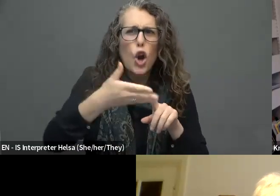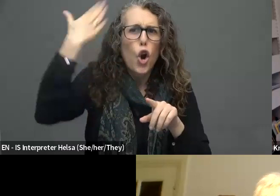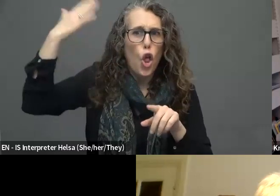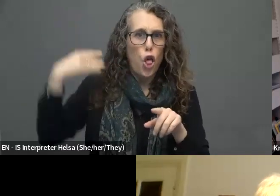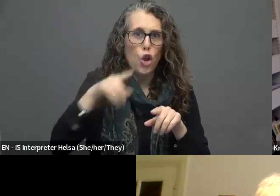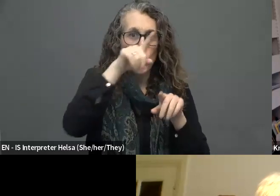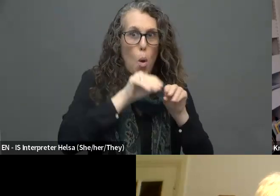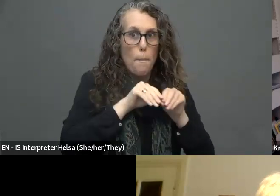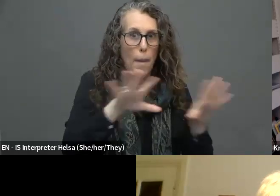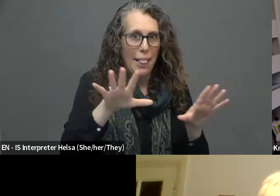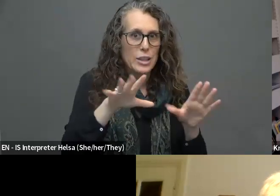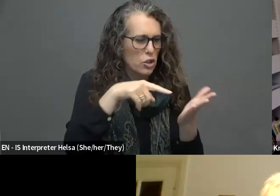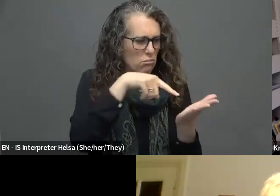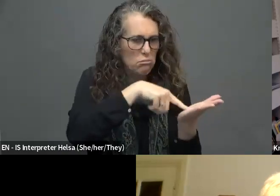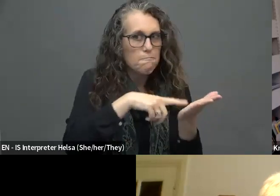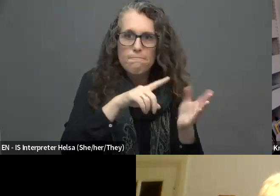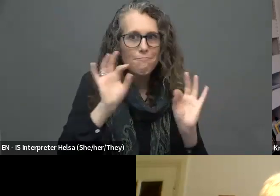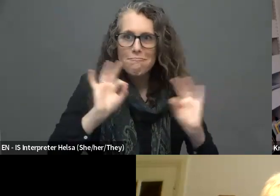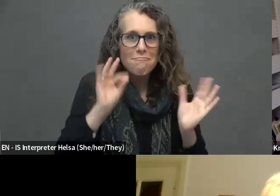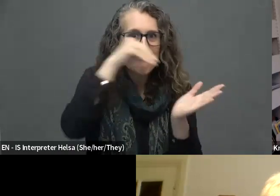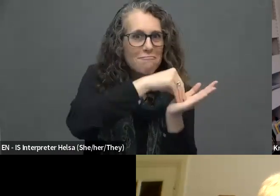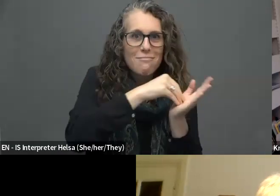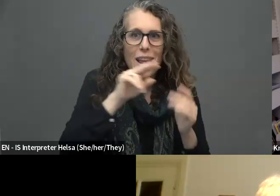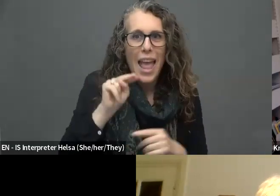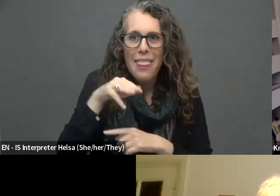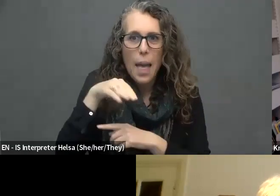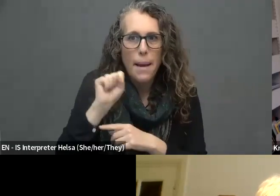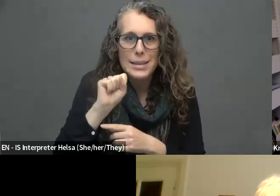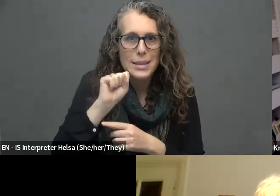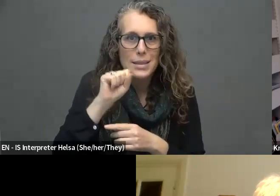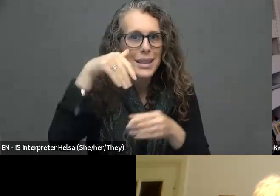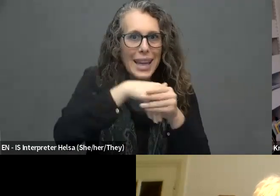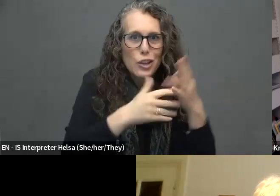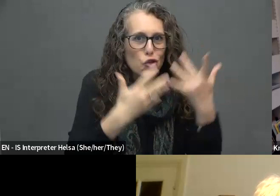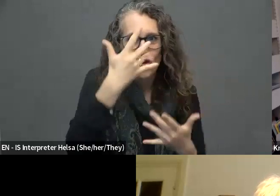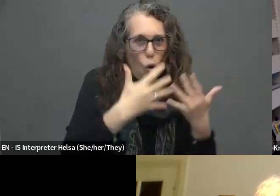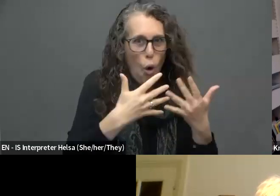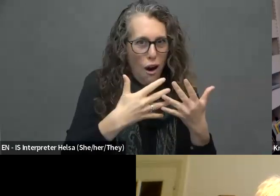did not include non-manuals in your total score.